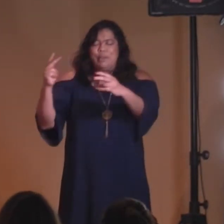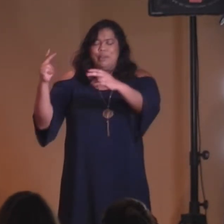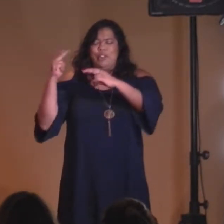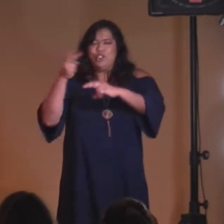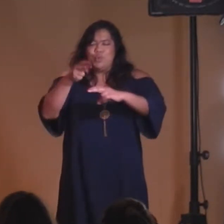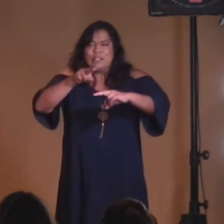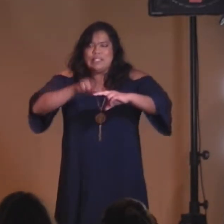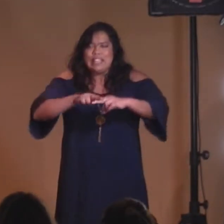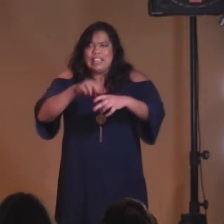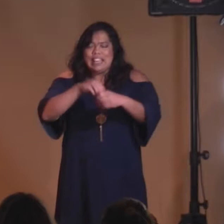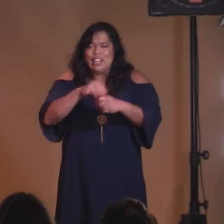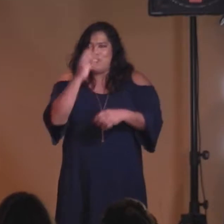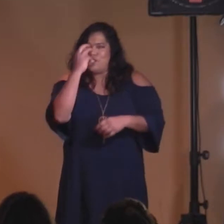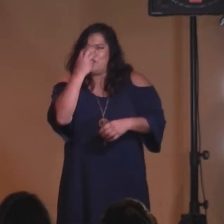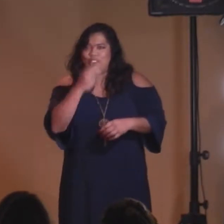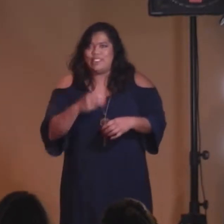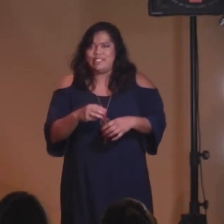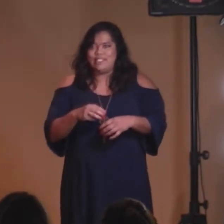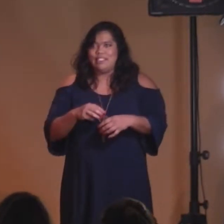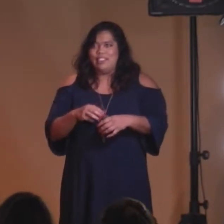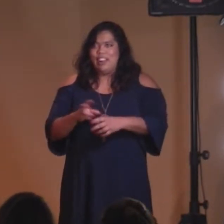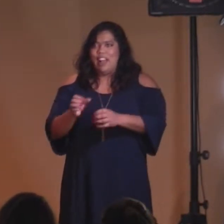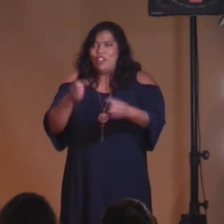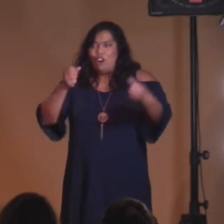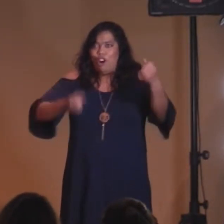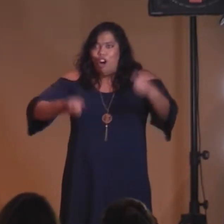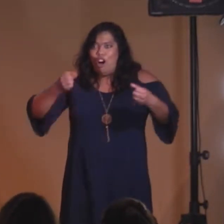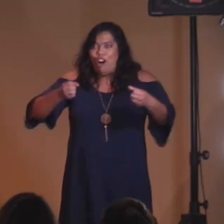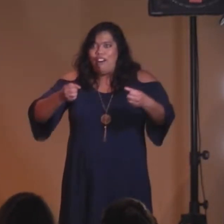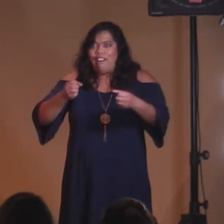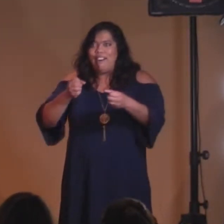Volkswagen drive by and see 40 clowns climb out of it.